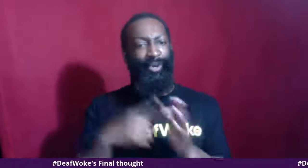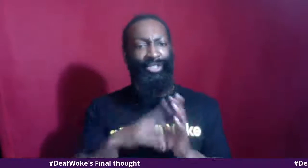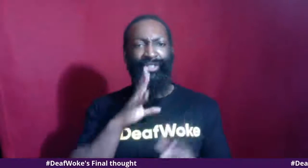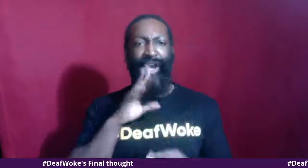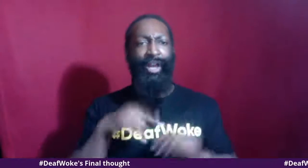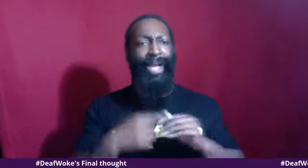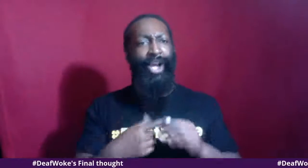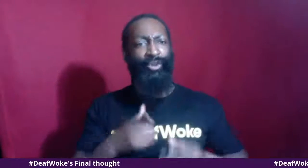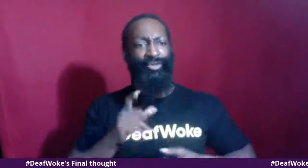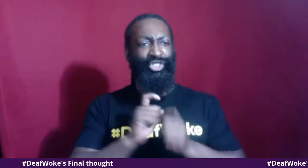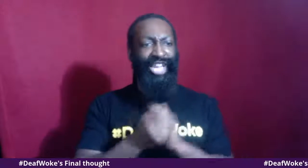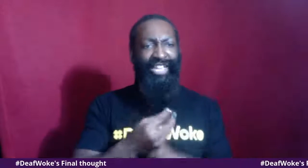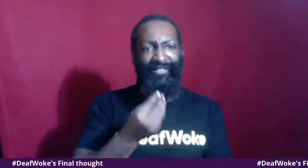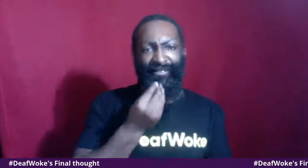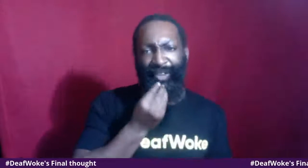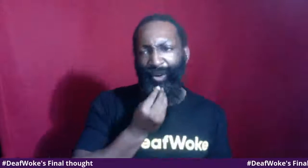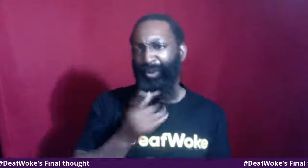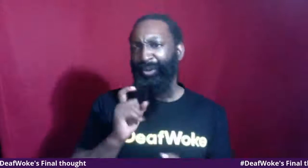ask for help as well.